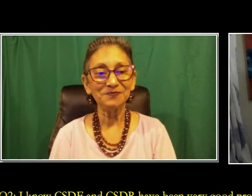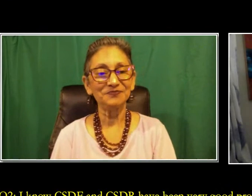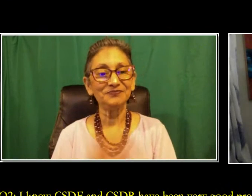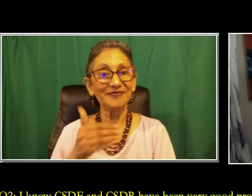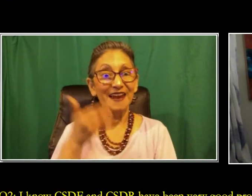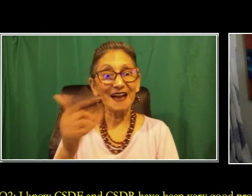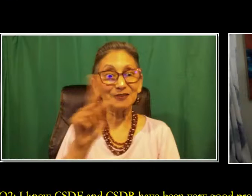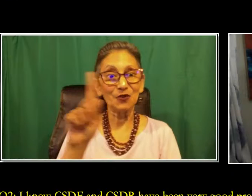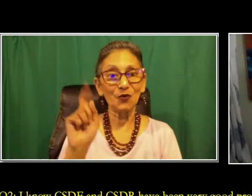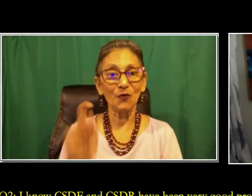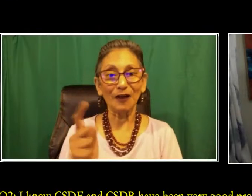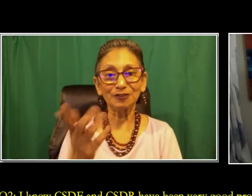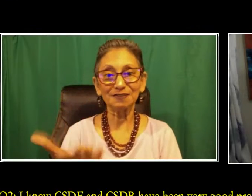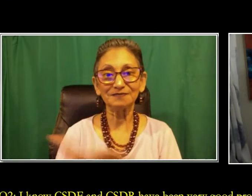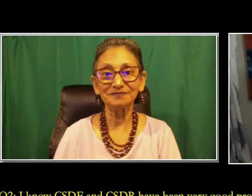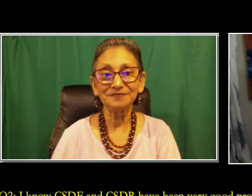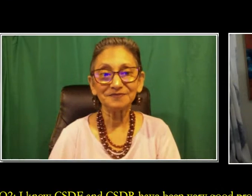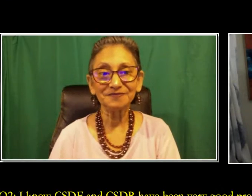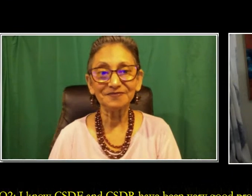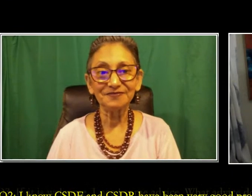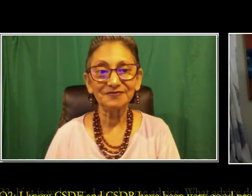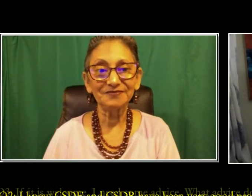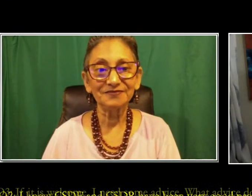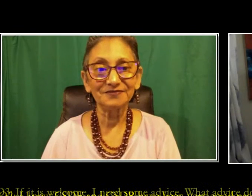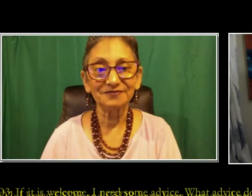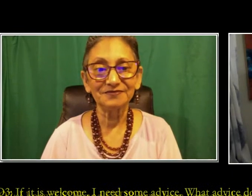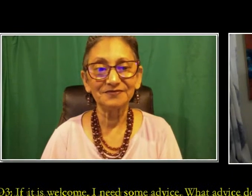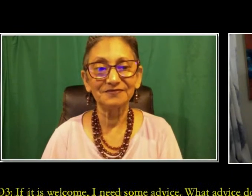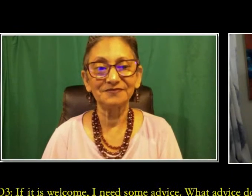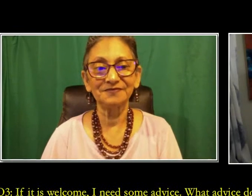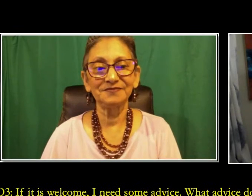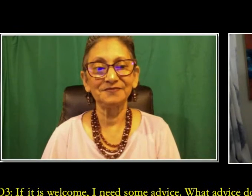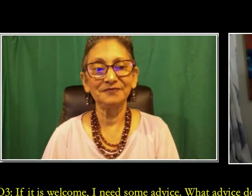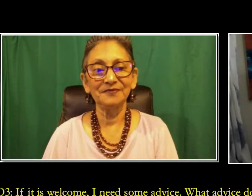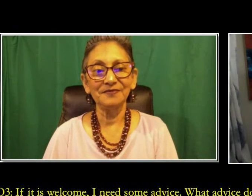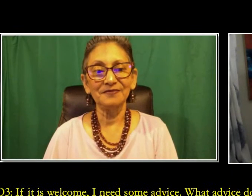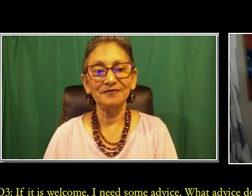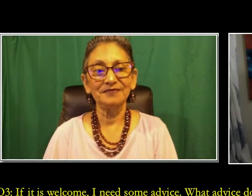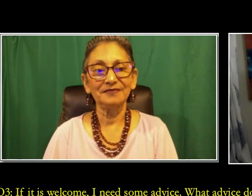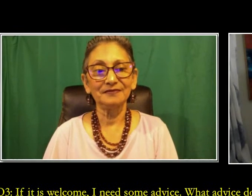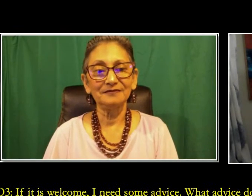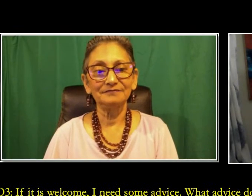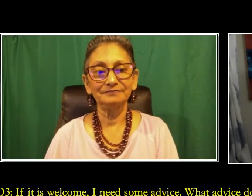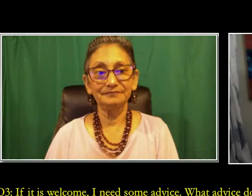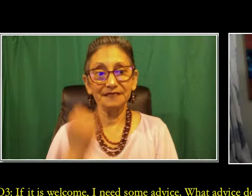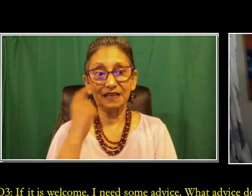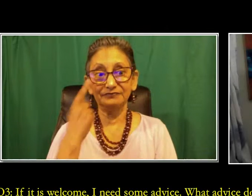on mainstream programs, and definitely include us. Next question.